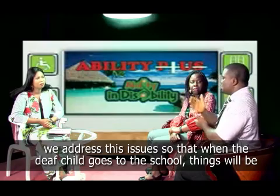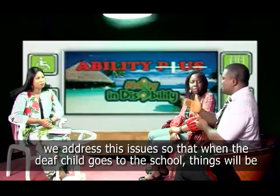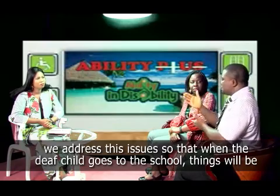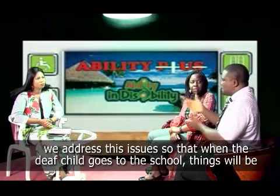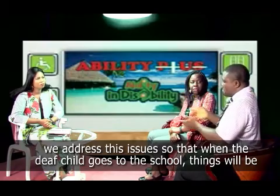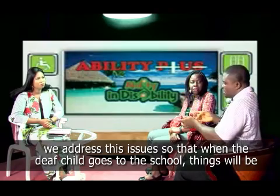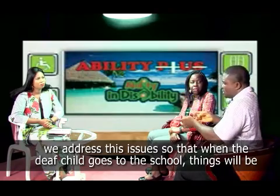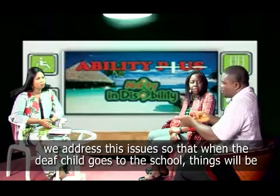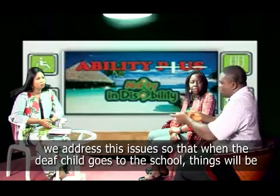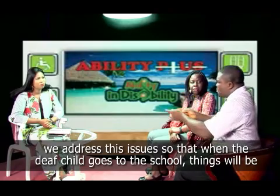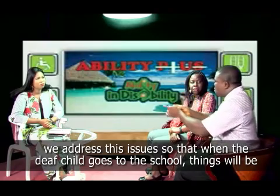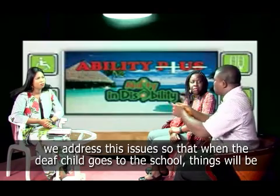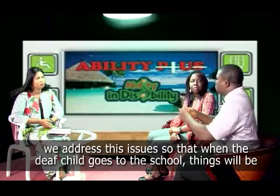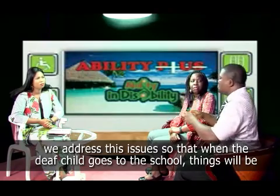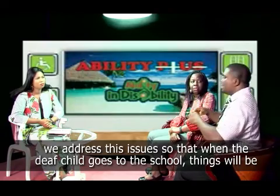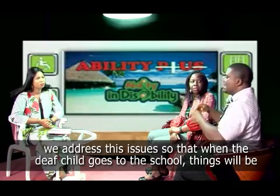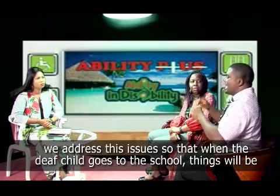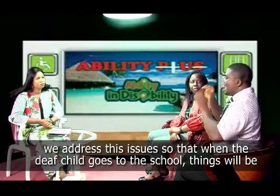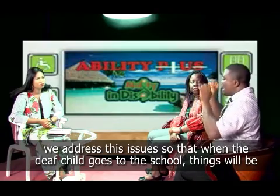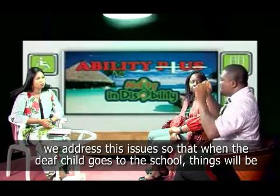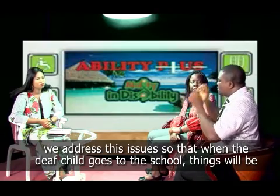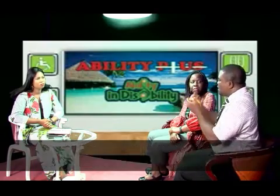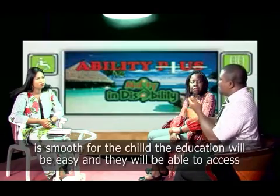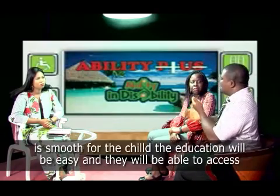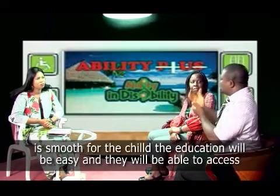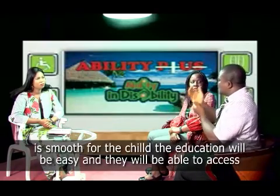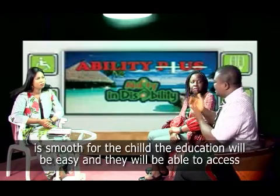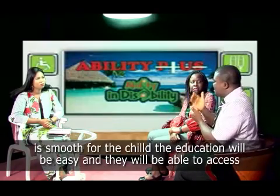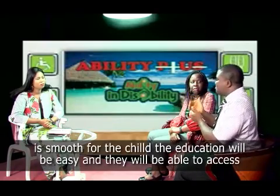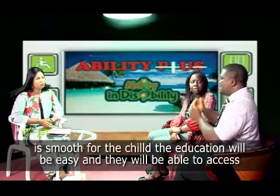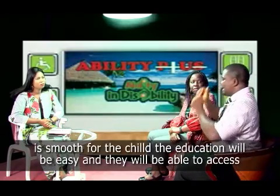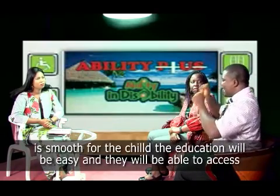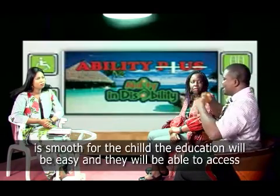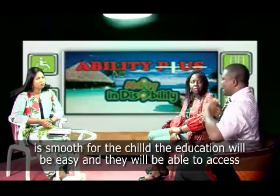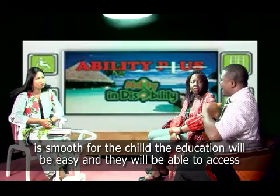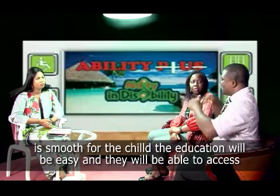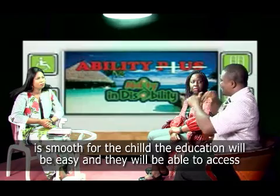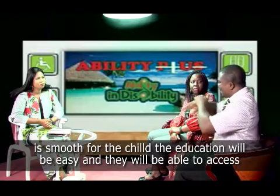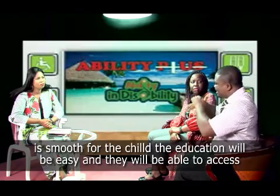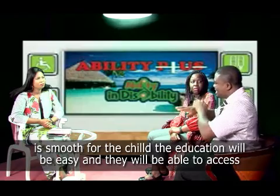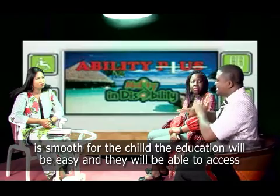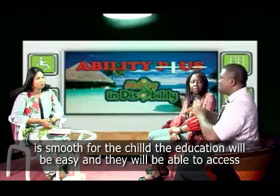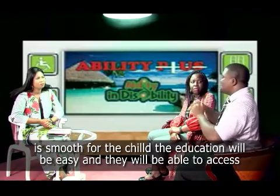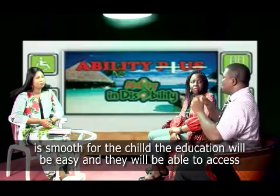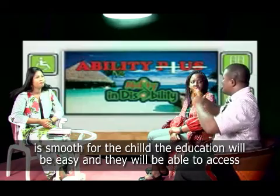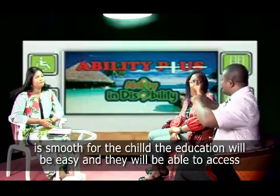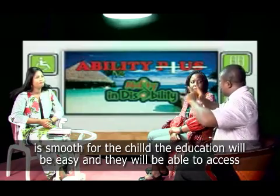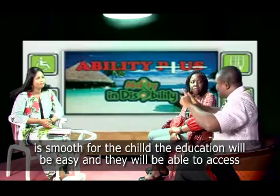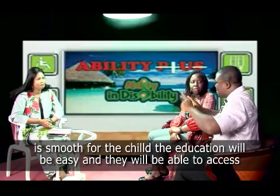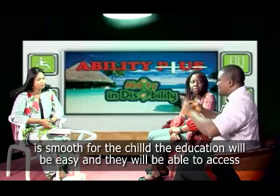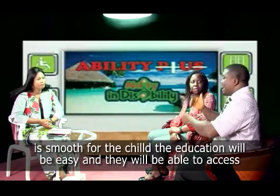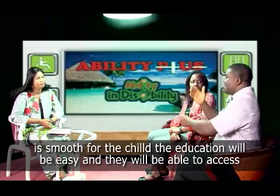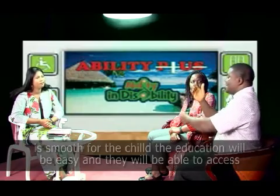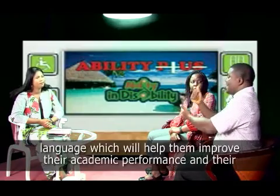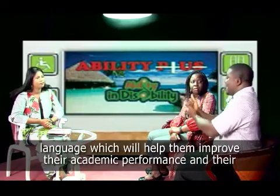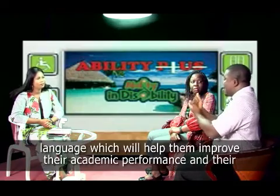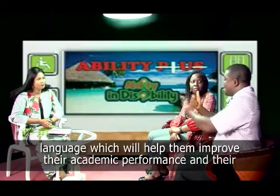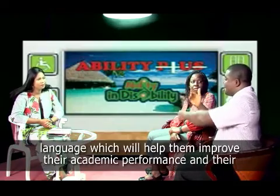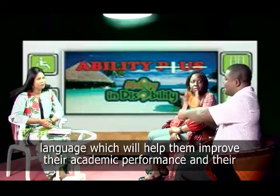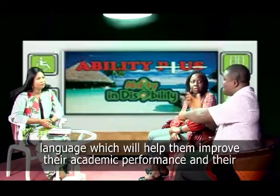to the school, things will be smooth for the child, the education will be easy, and they will be able to access sign language,